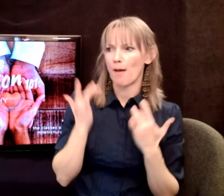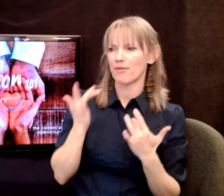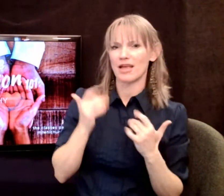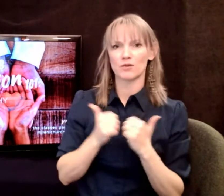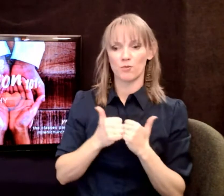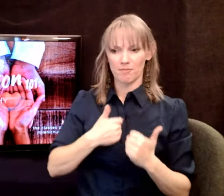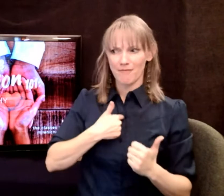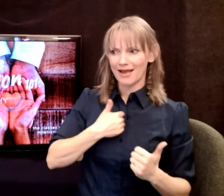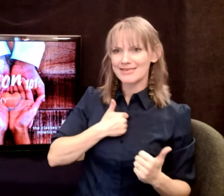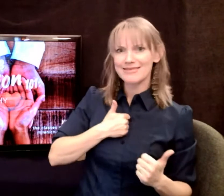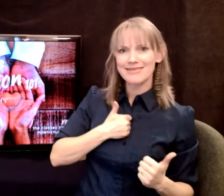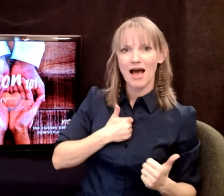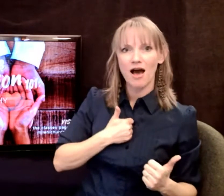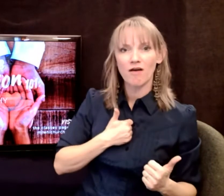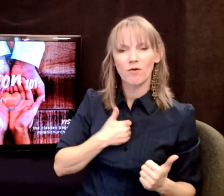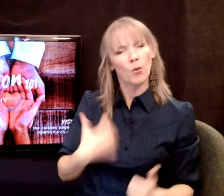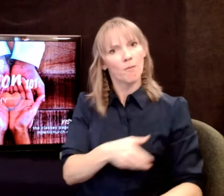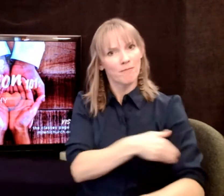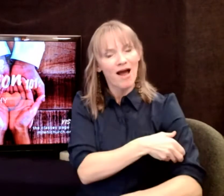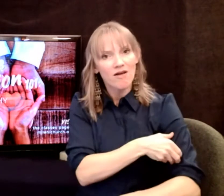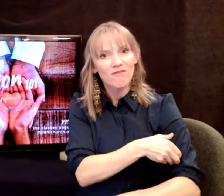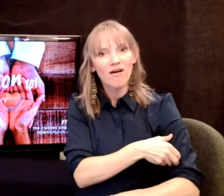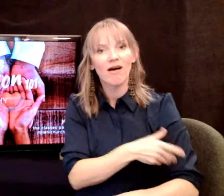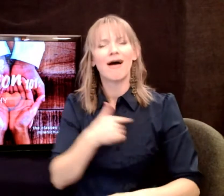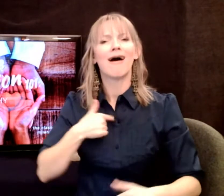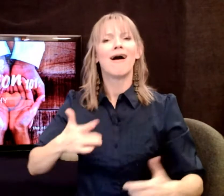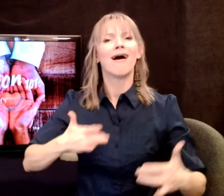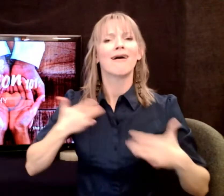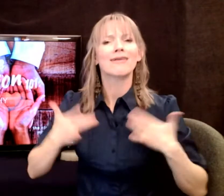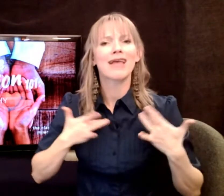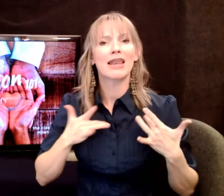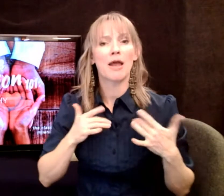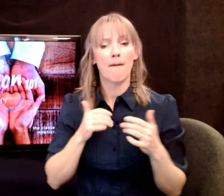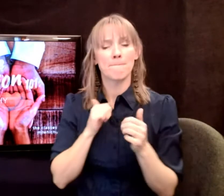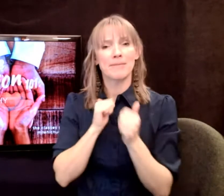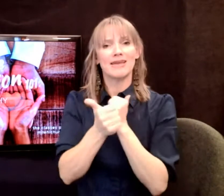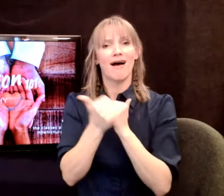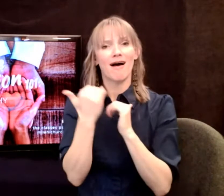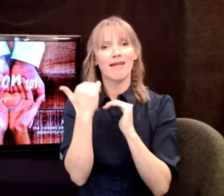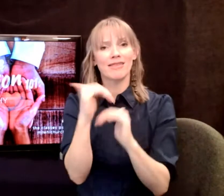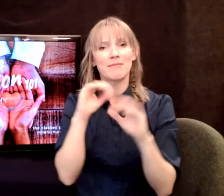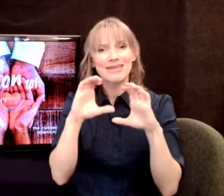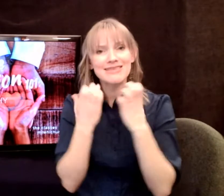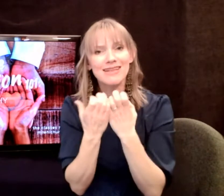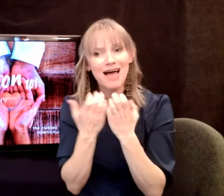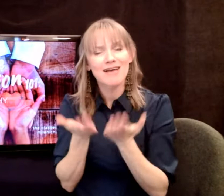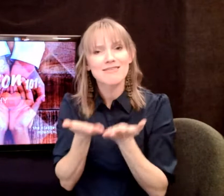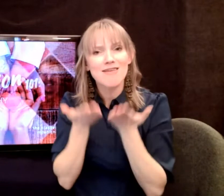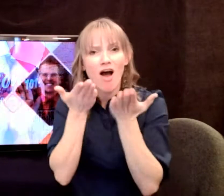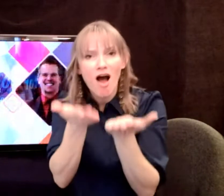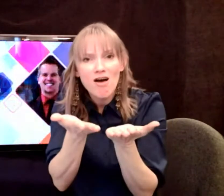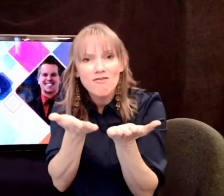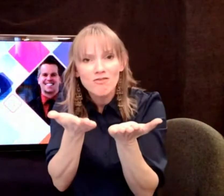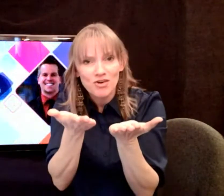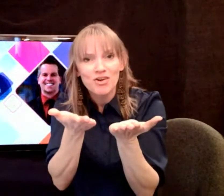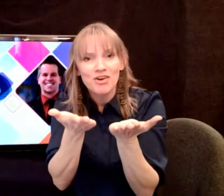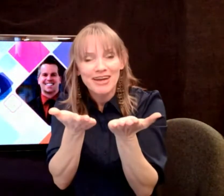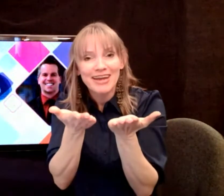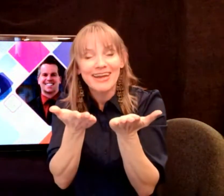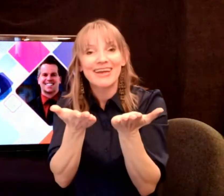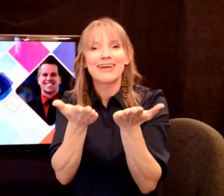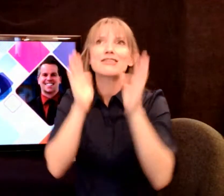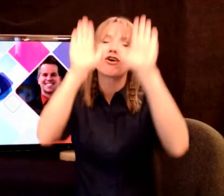so powerfully. And I'm so excited that we're offering our Beyond Limits class. Our Beyond Limits class is a